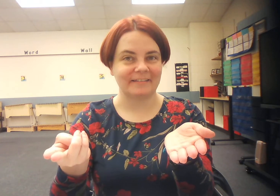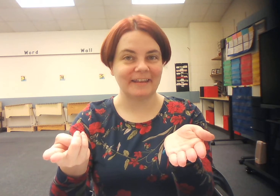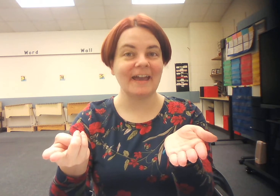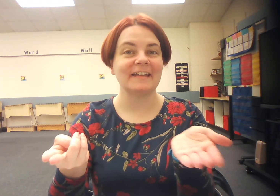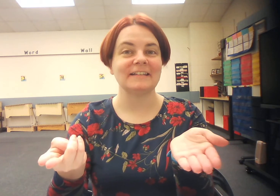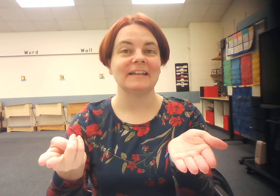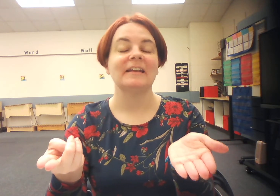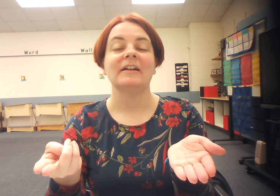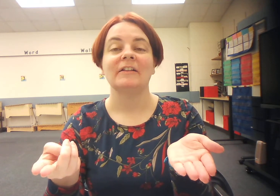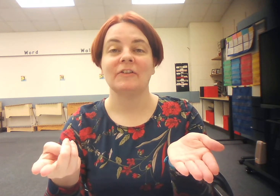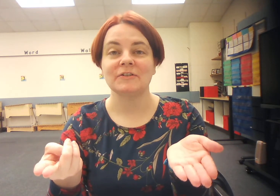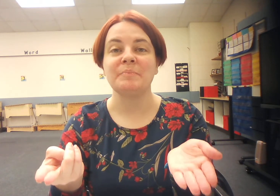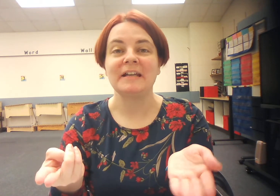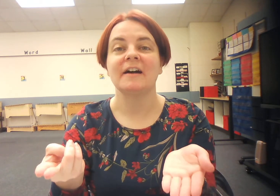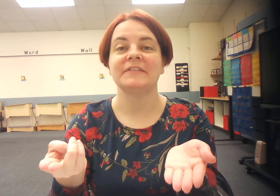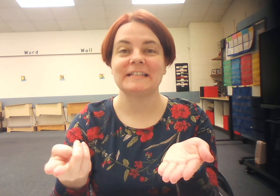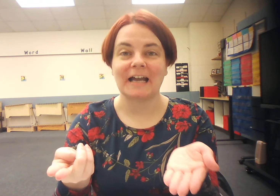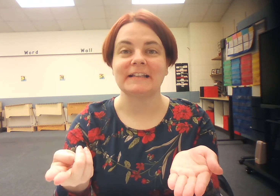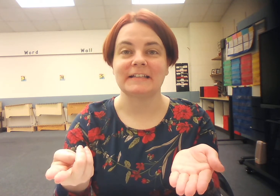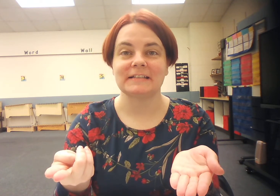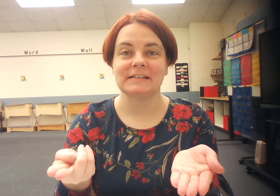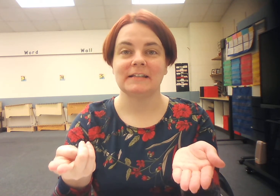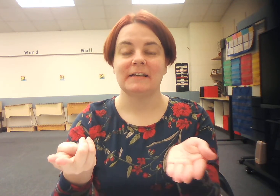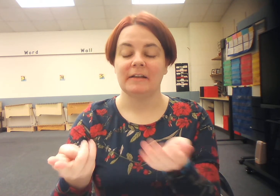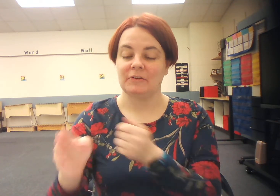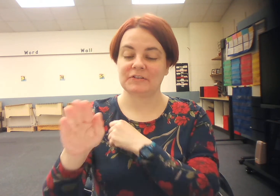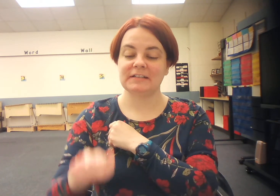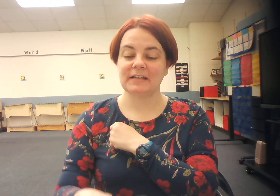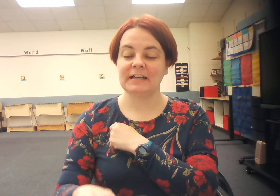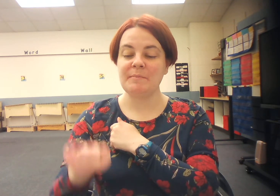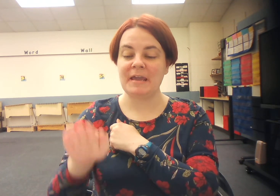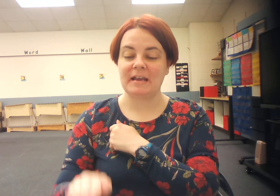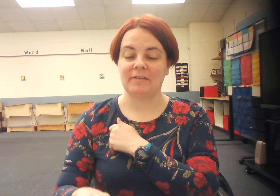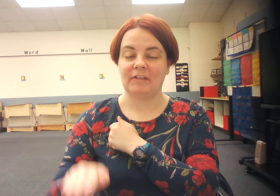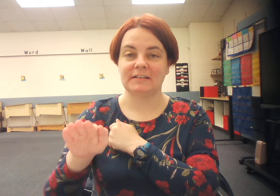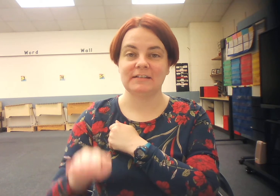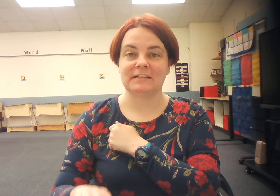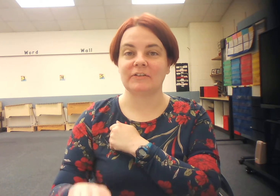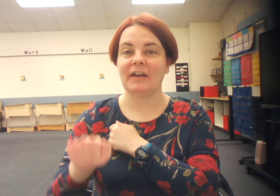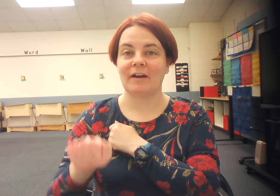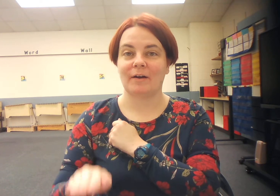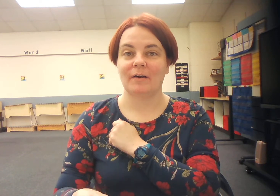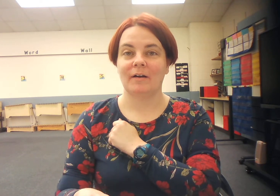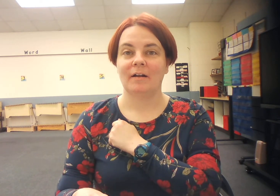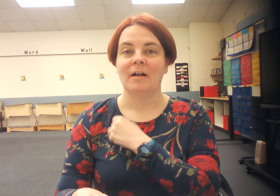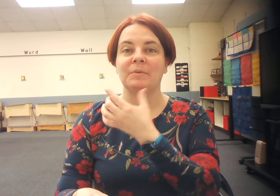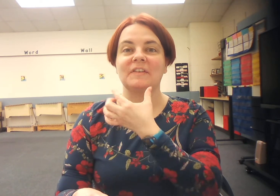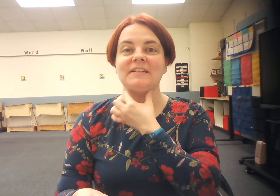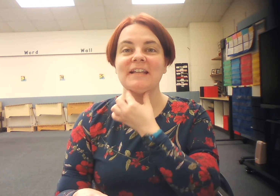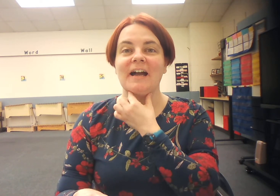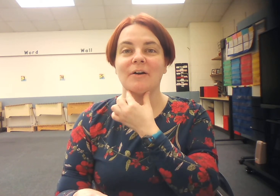the end there's a beat of silence there's a steady beat that is still there but the sound